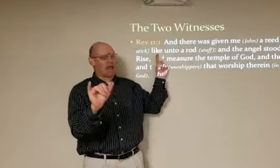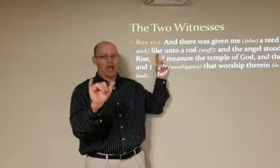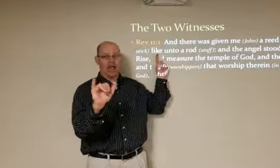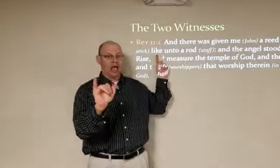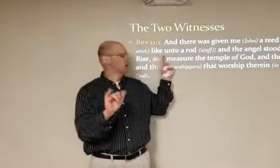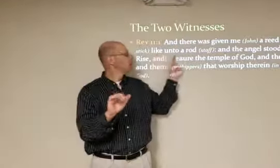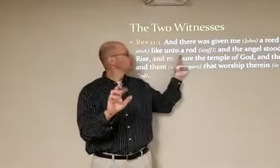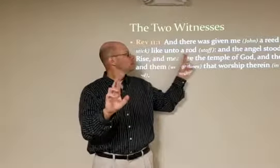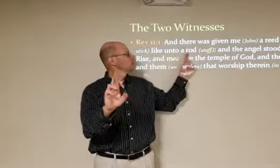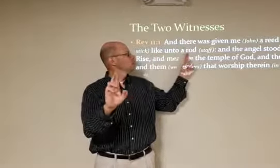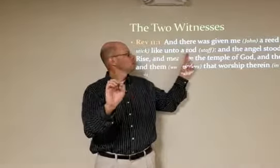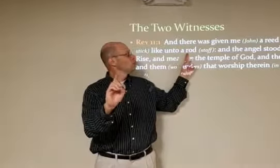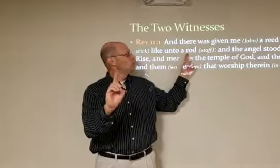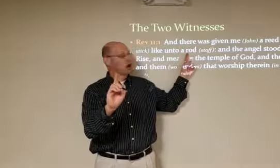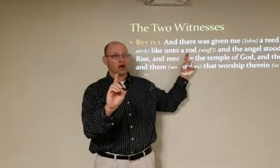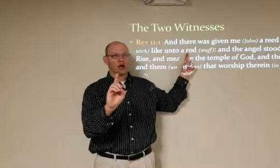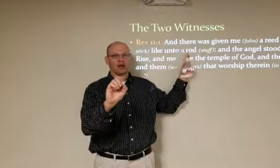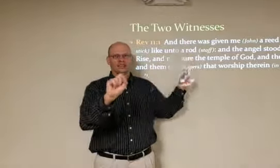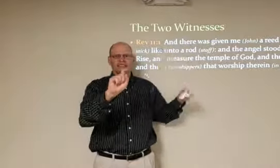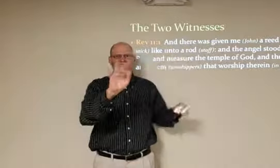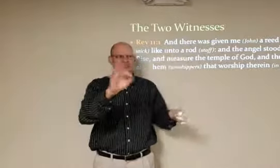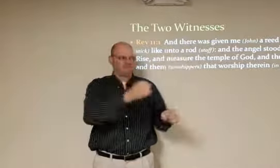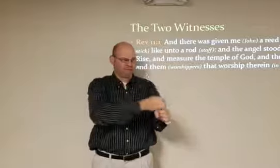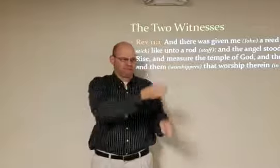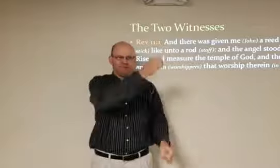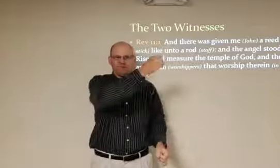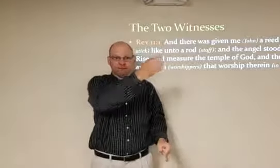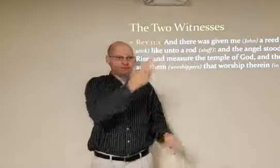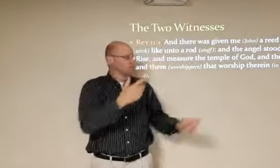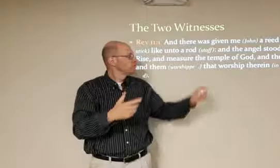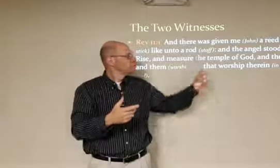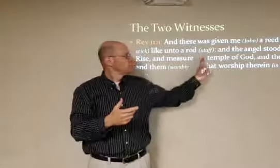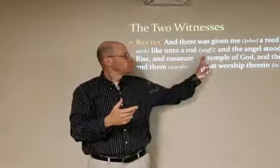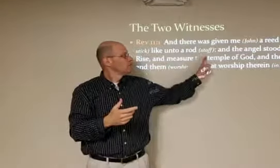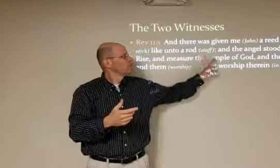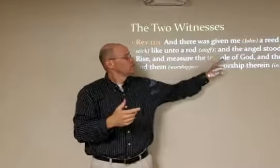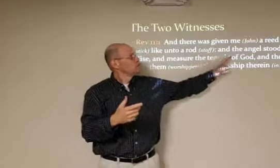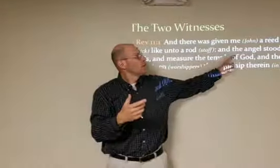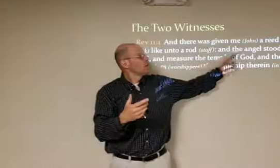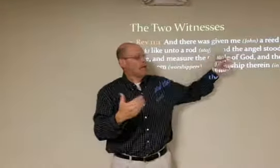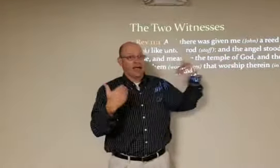like unto a rod. And this was for a measuring stick